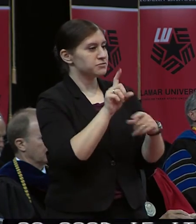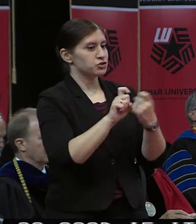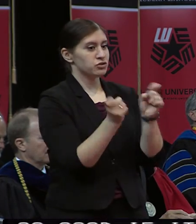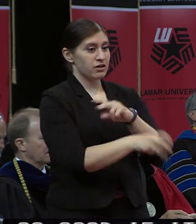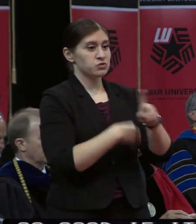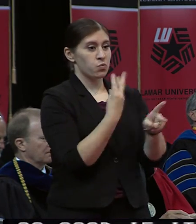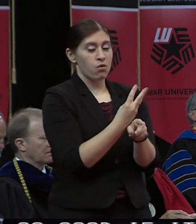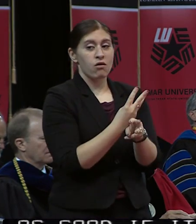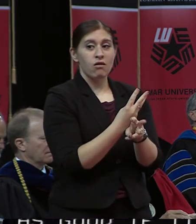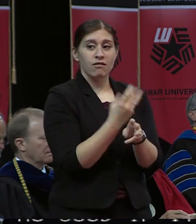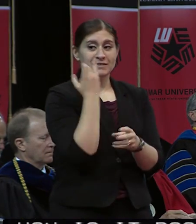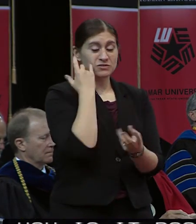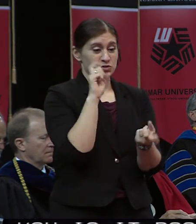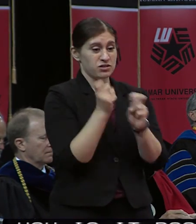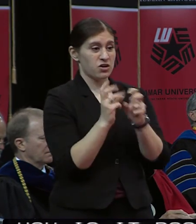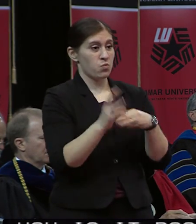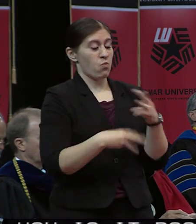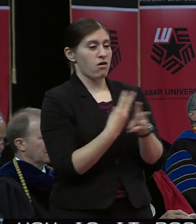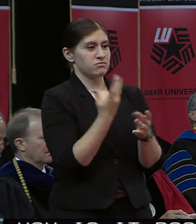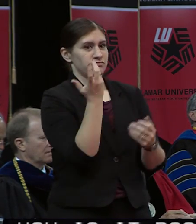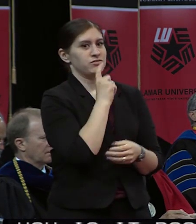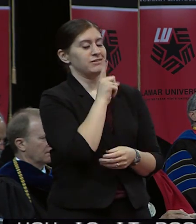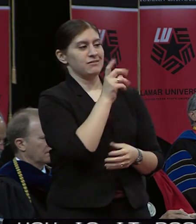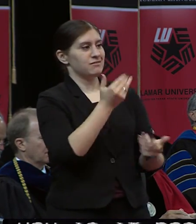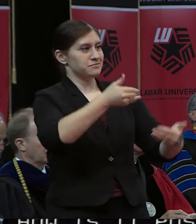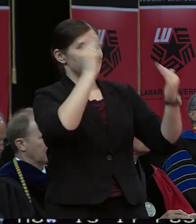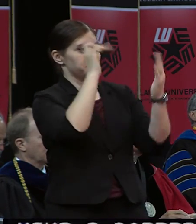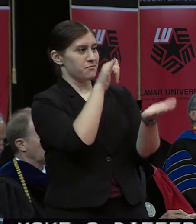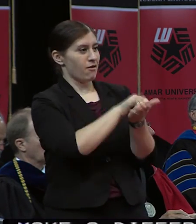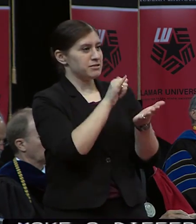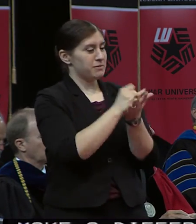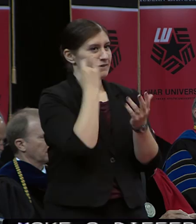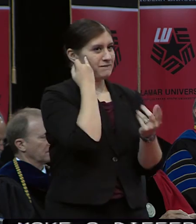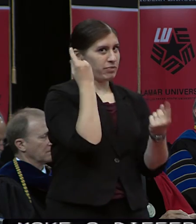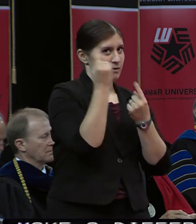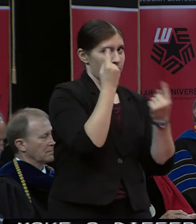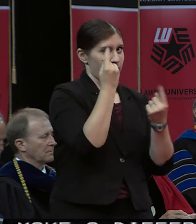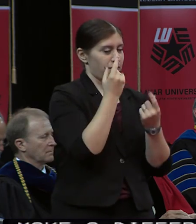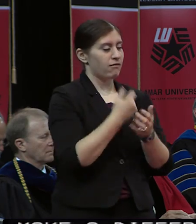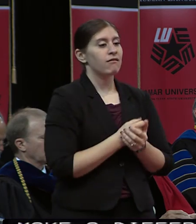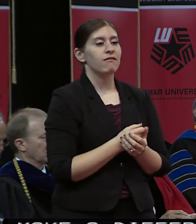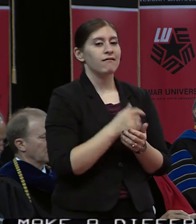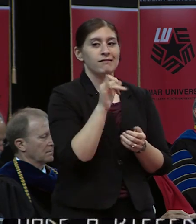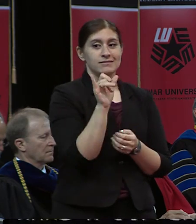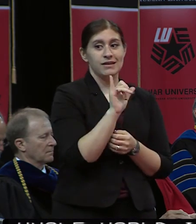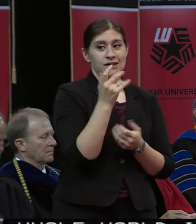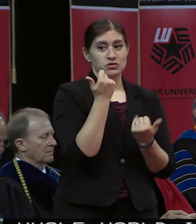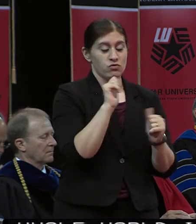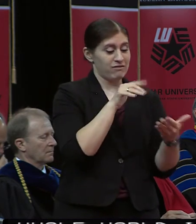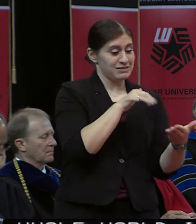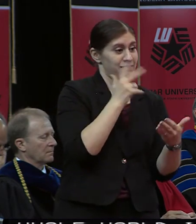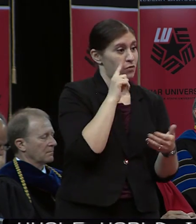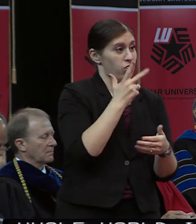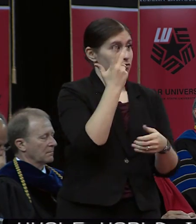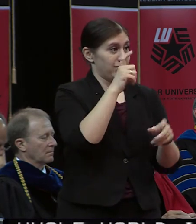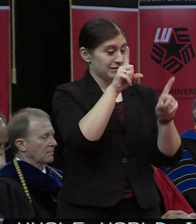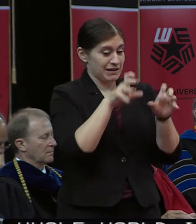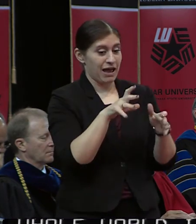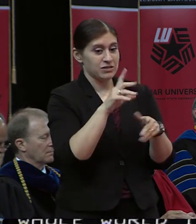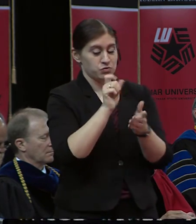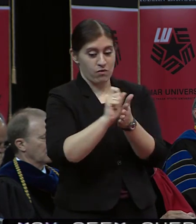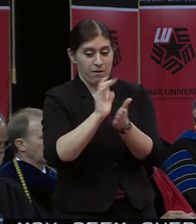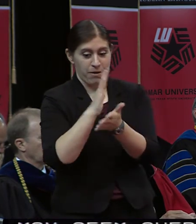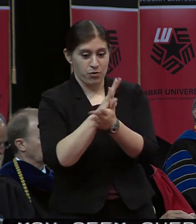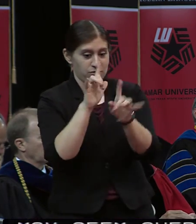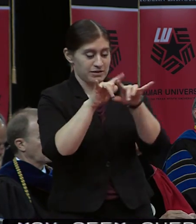world is a lofty goal. It may seem overwhelming or even impossible when you think of it like that. It's like trying to study for 3 tests and write a paper all at